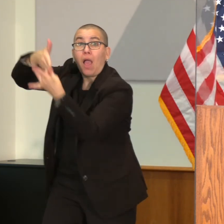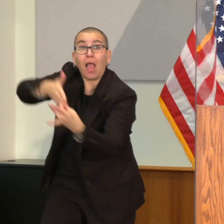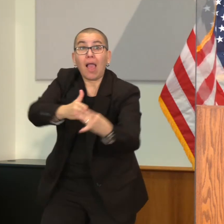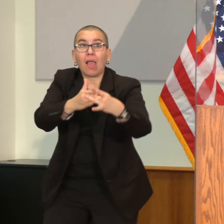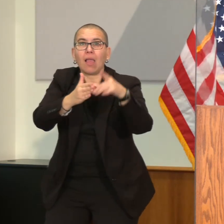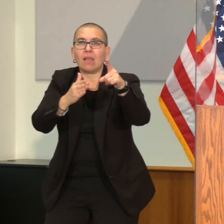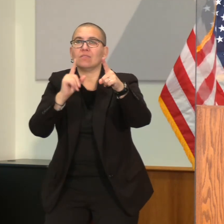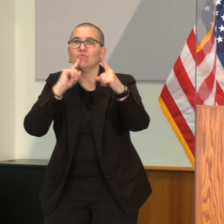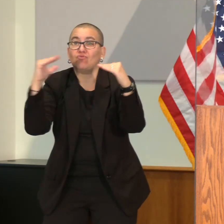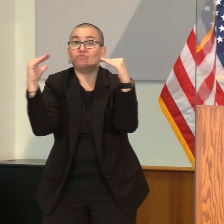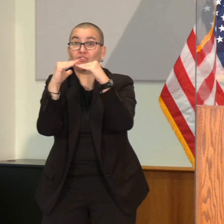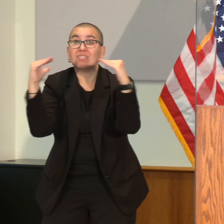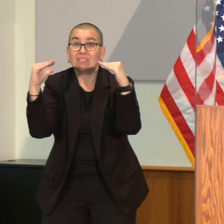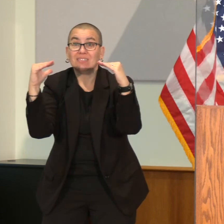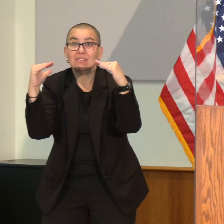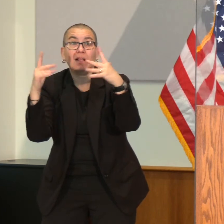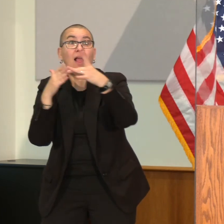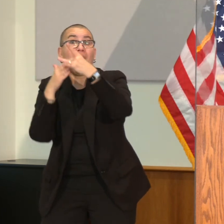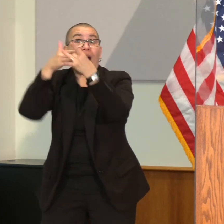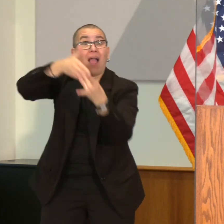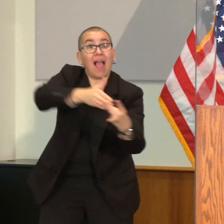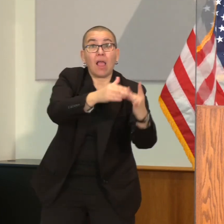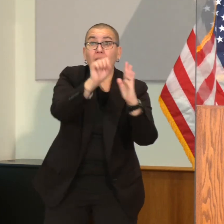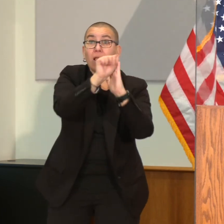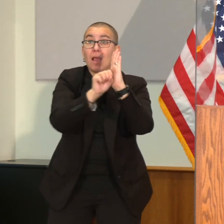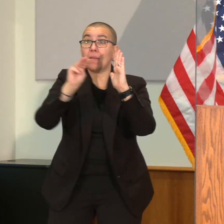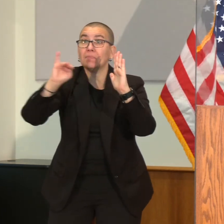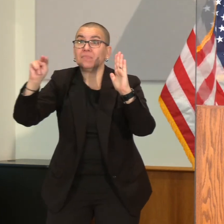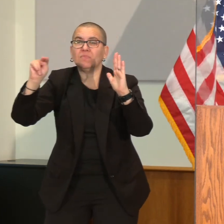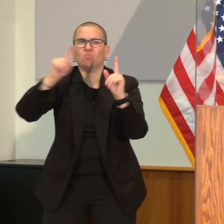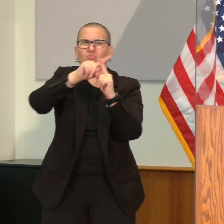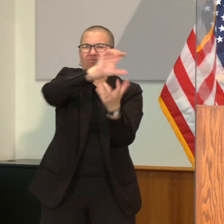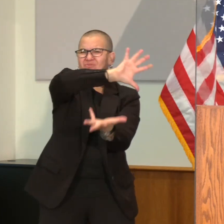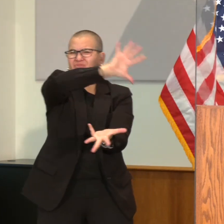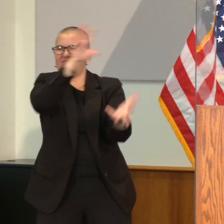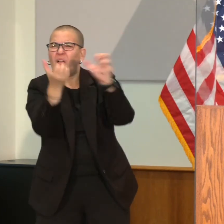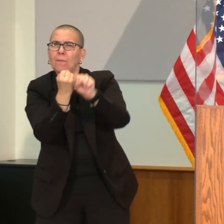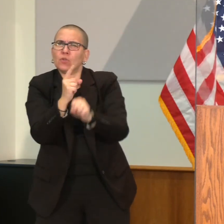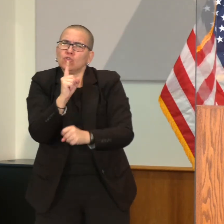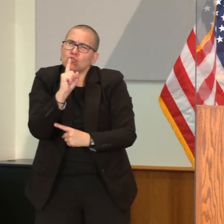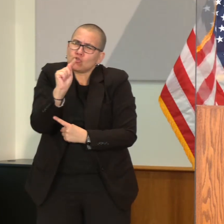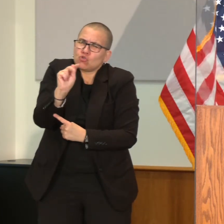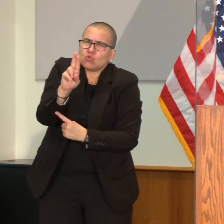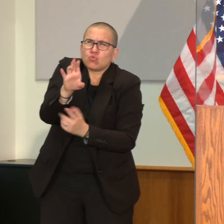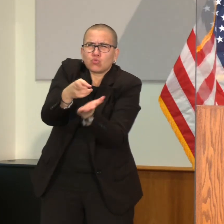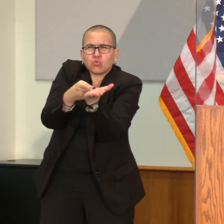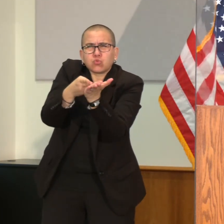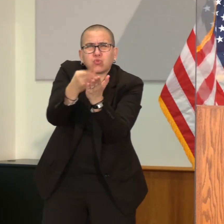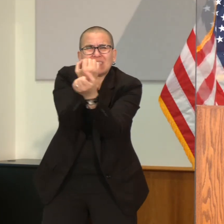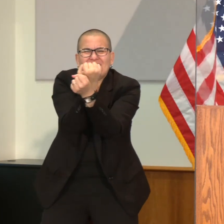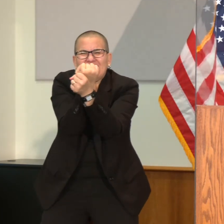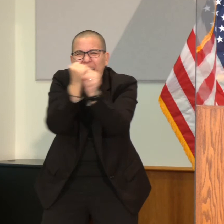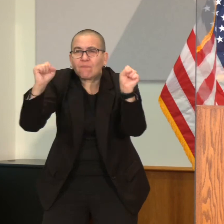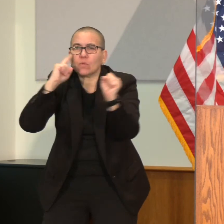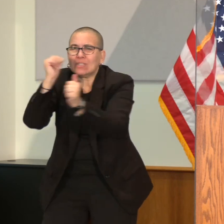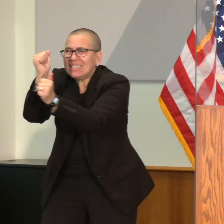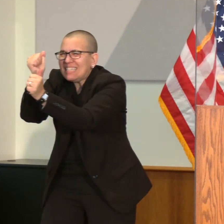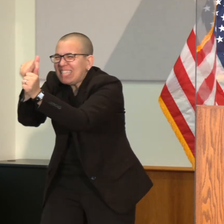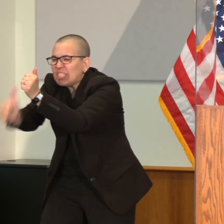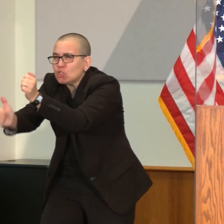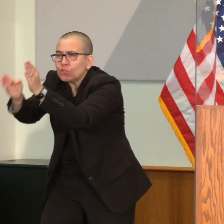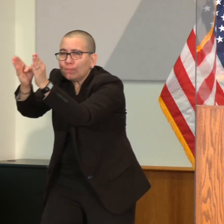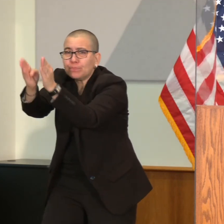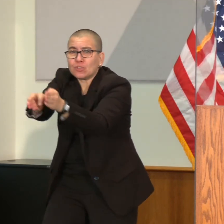Minnesotan is safe and valued, protected, believed in their community.